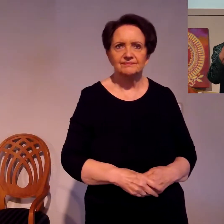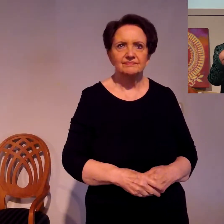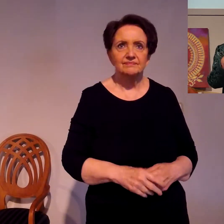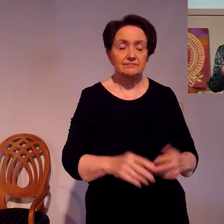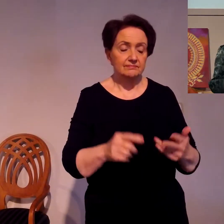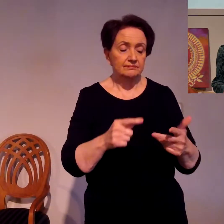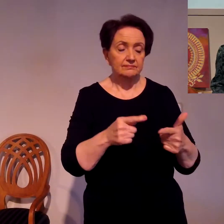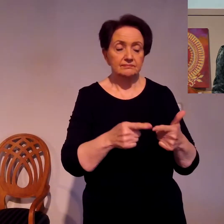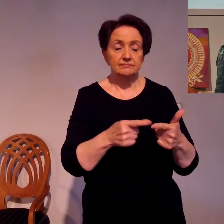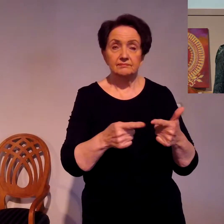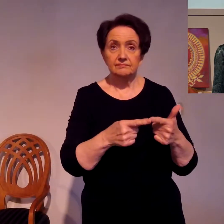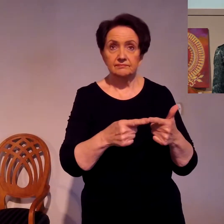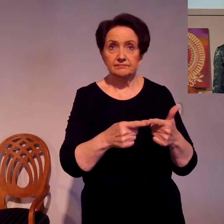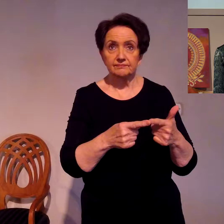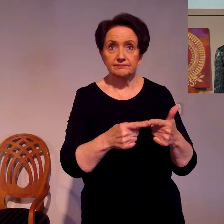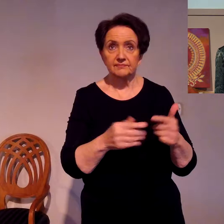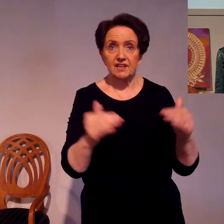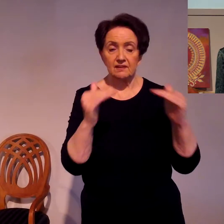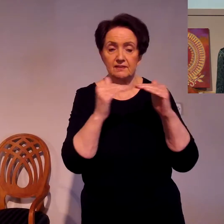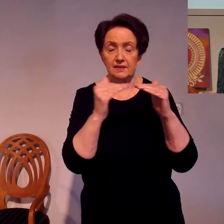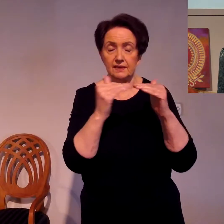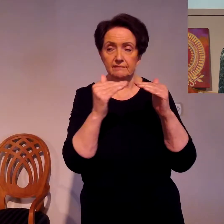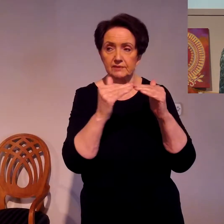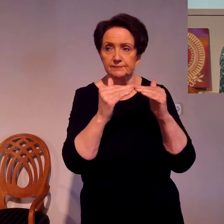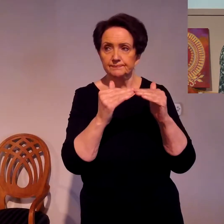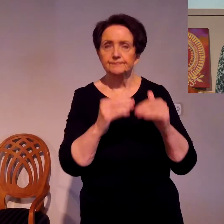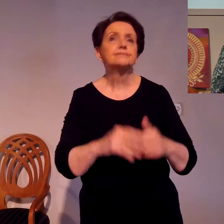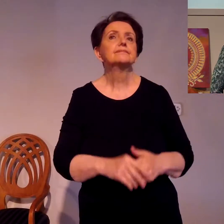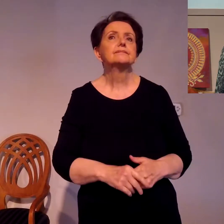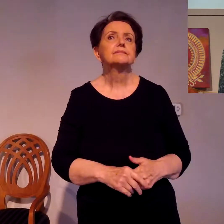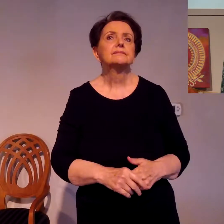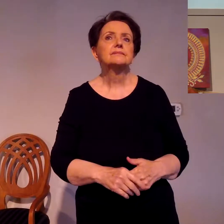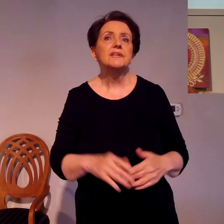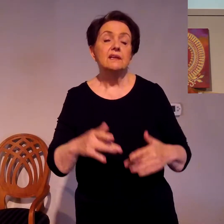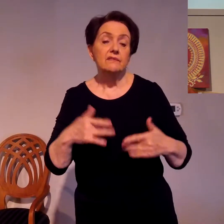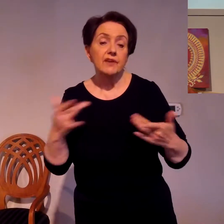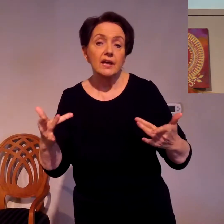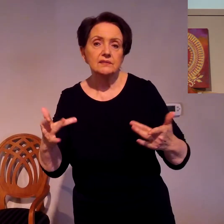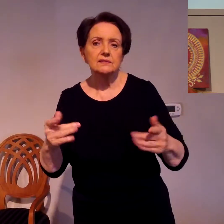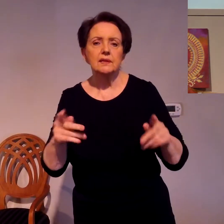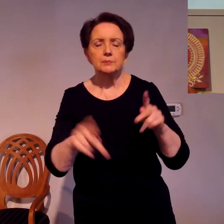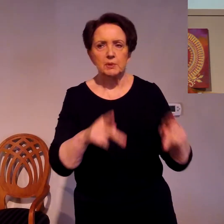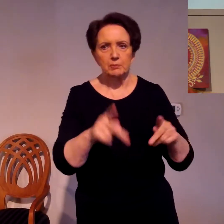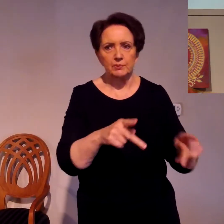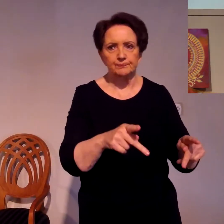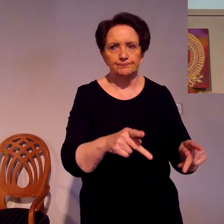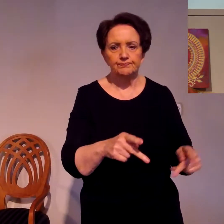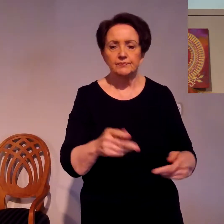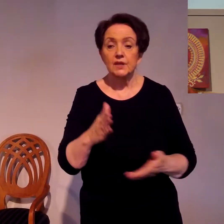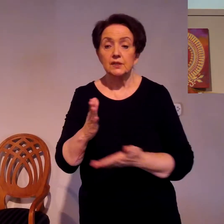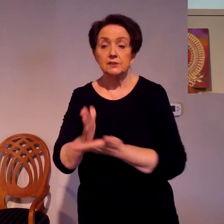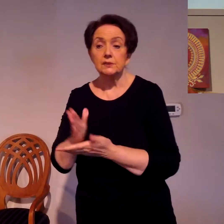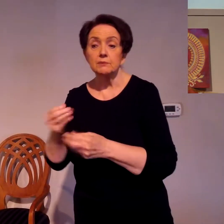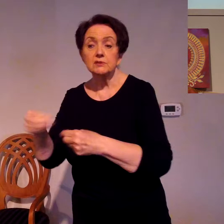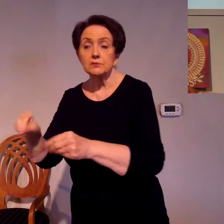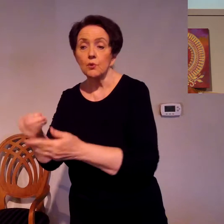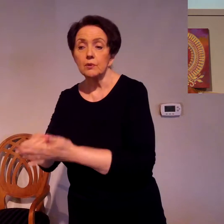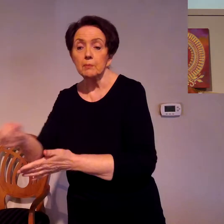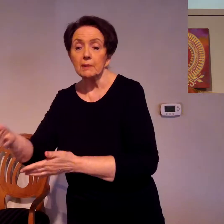the next deeper level of communication is events and people. So you're going to stop at the store on the way home and get the milk?